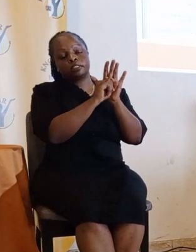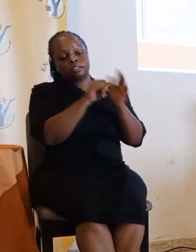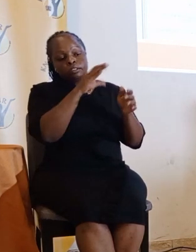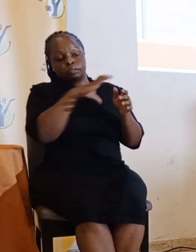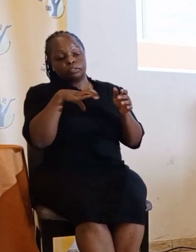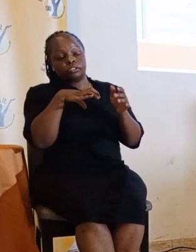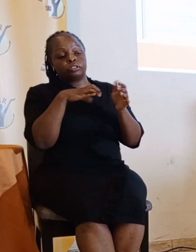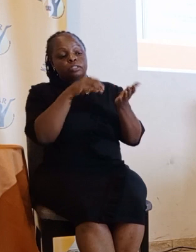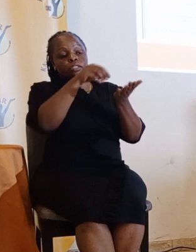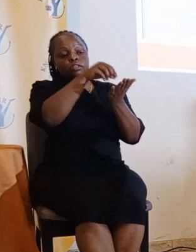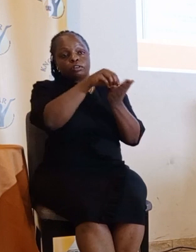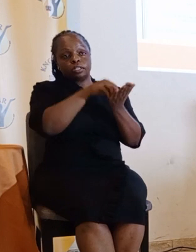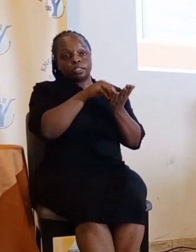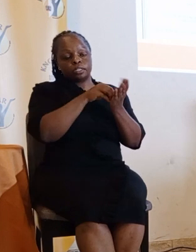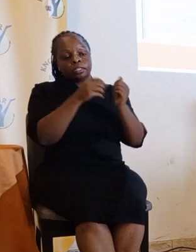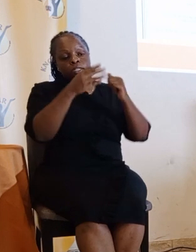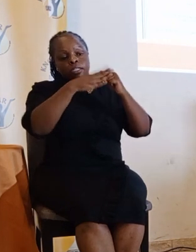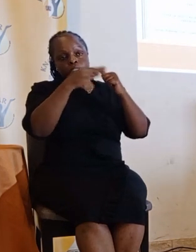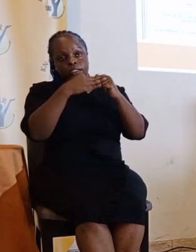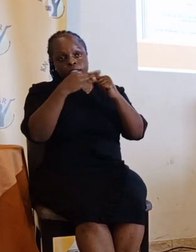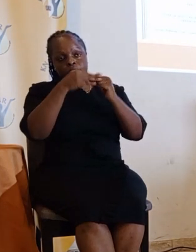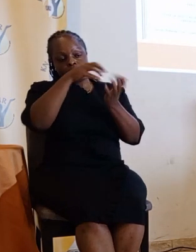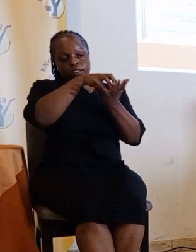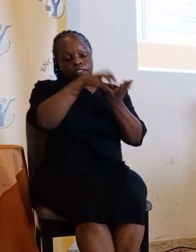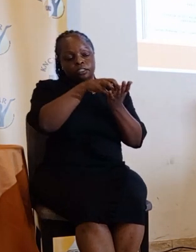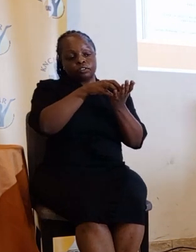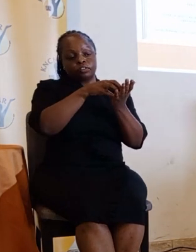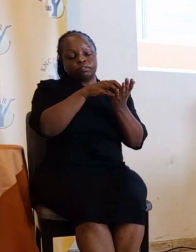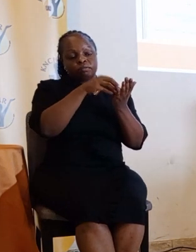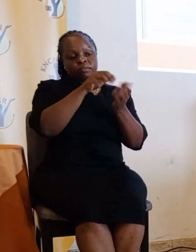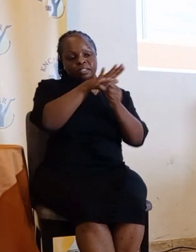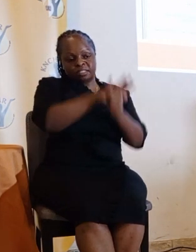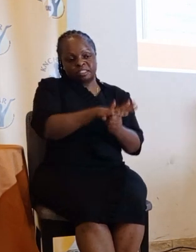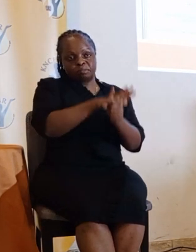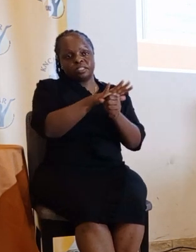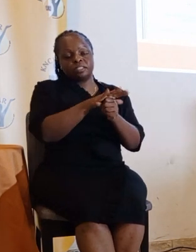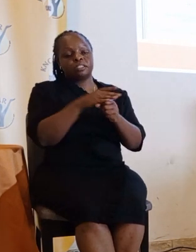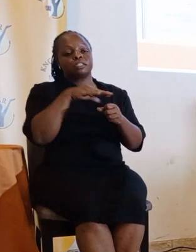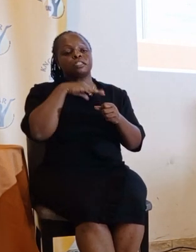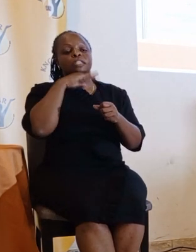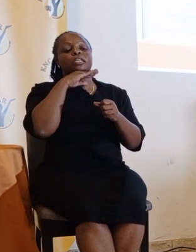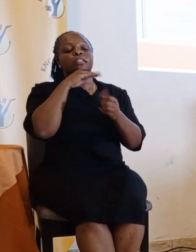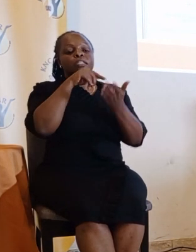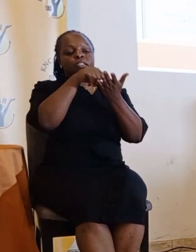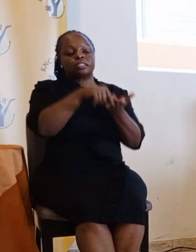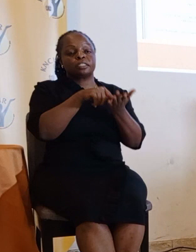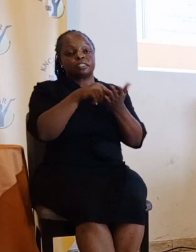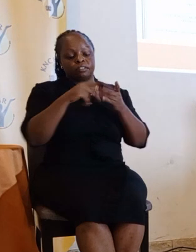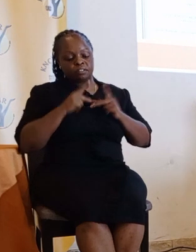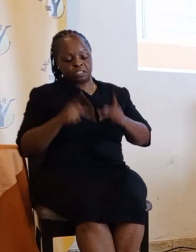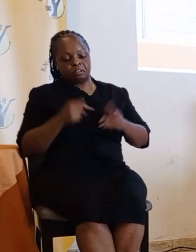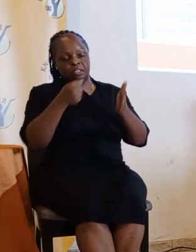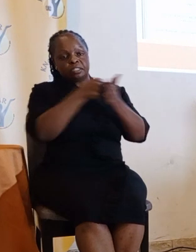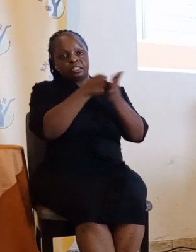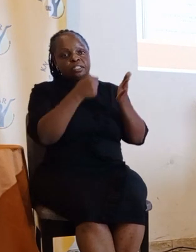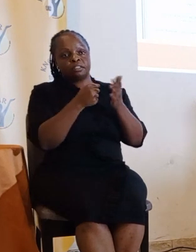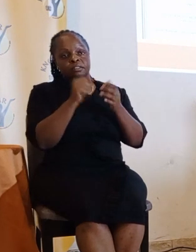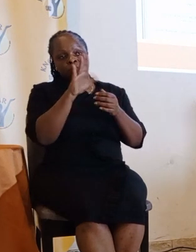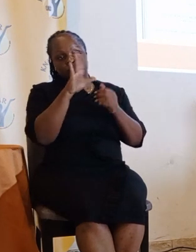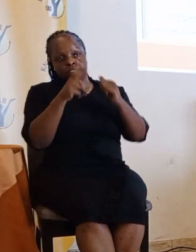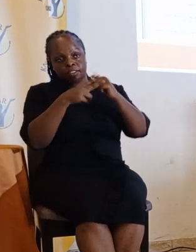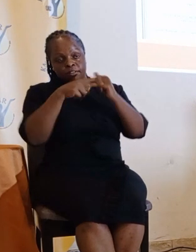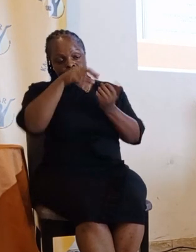Commission recorded 98 cases of harassment, death threats, and physical attacks, 57 cases of